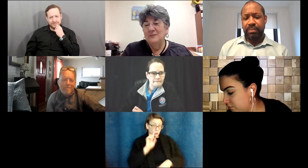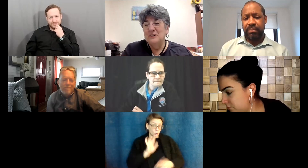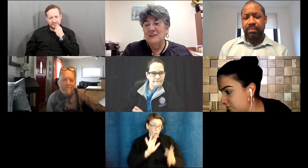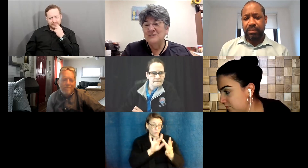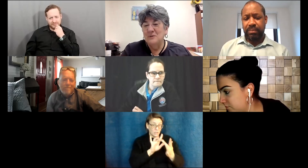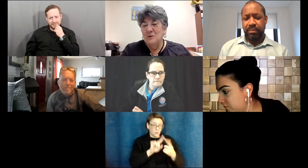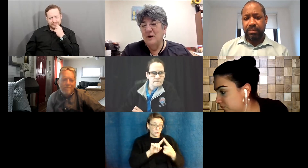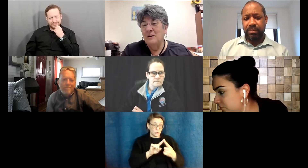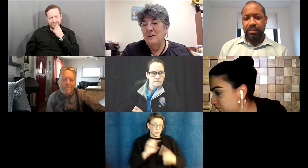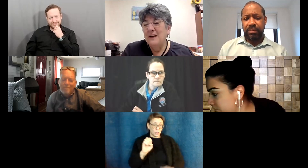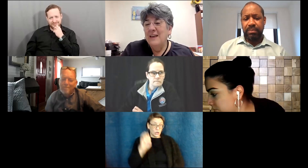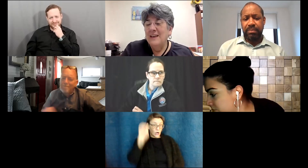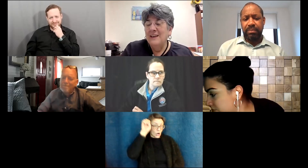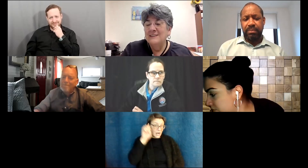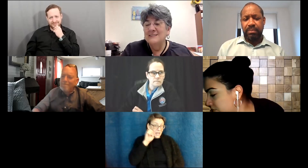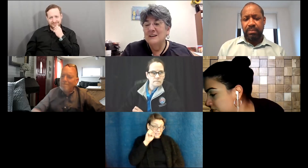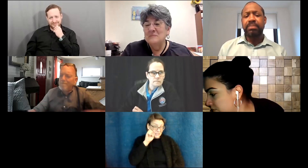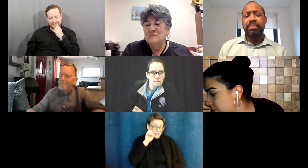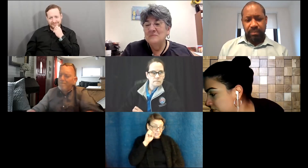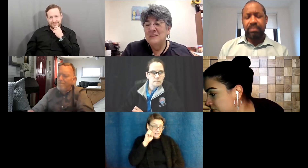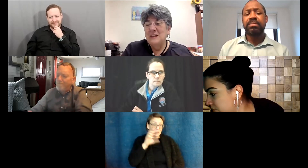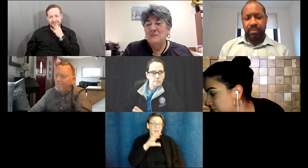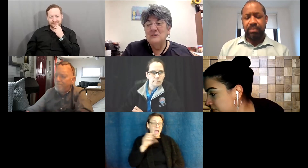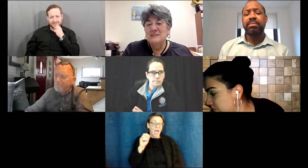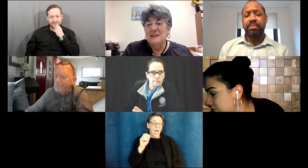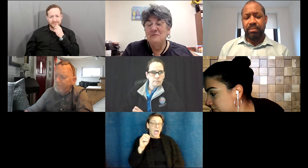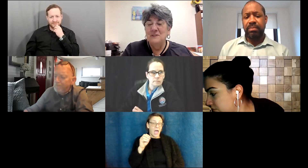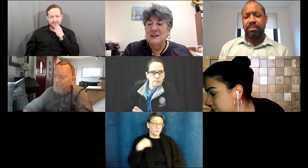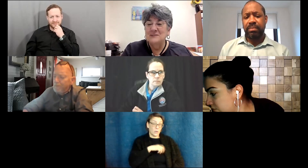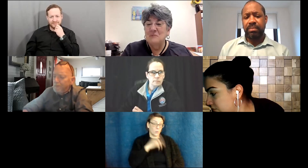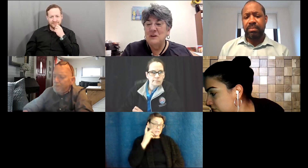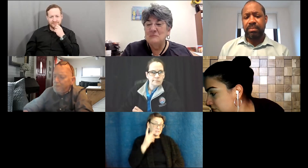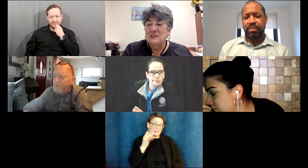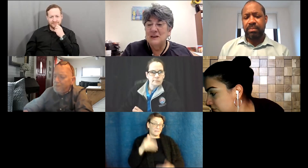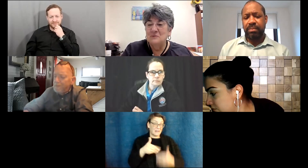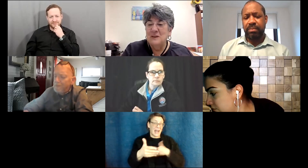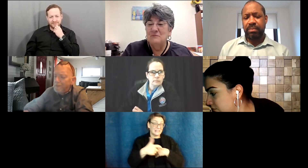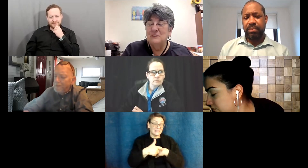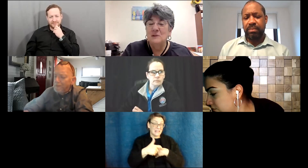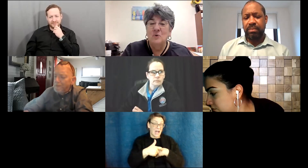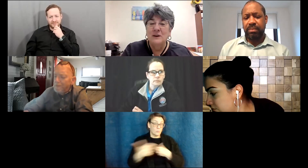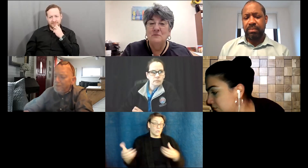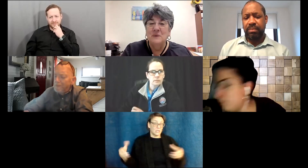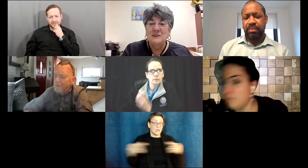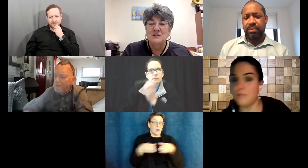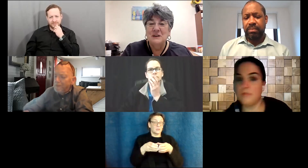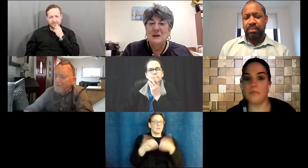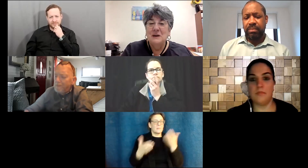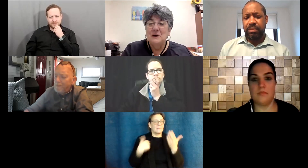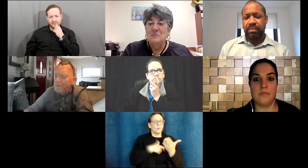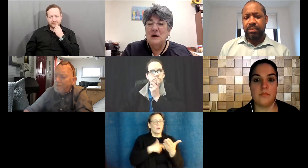to Ernesto Aquera, and we'll see if the next time we come together, we have a little more